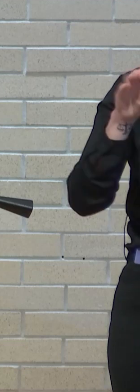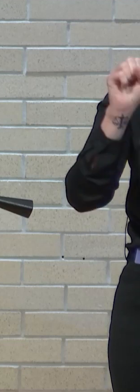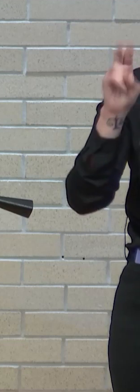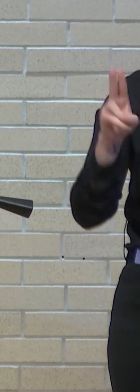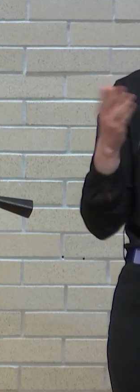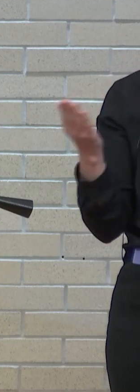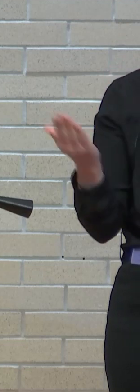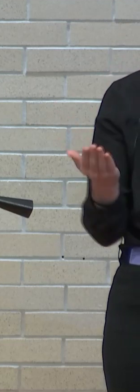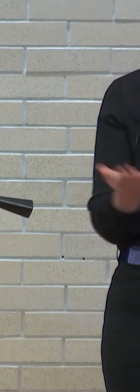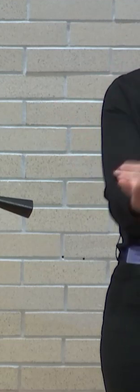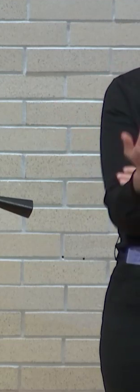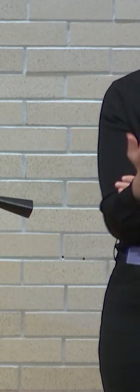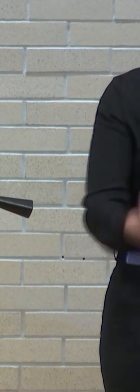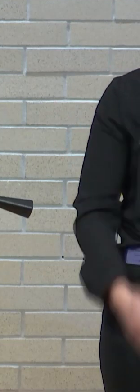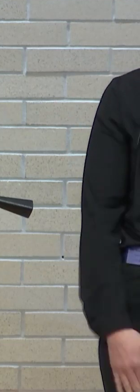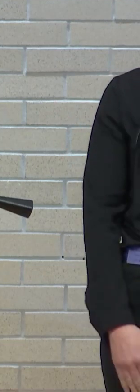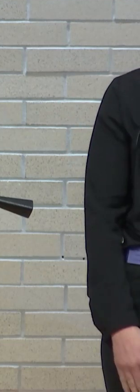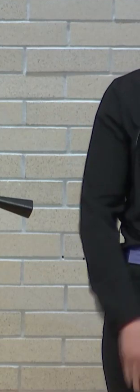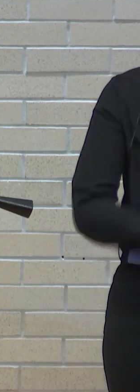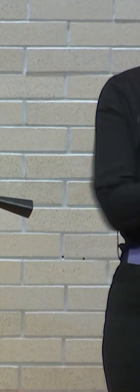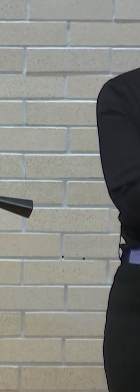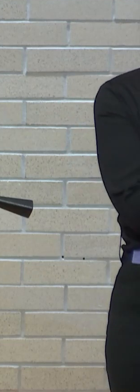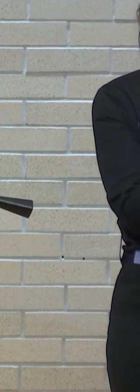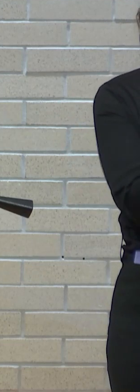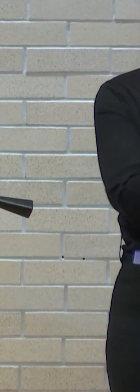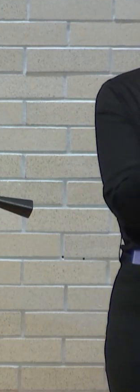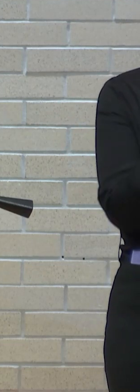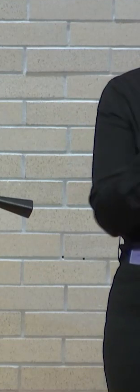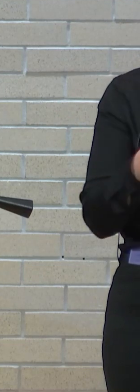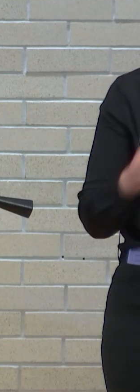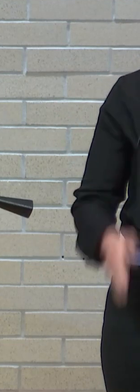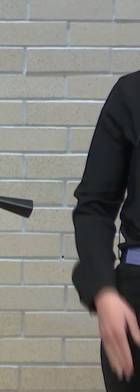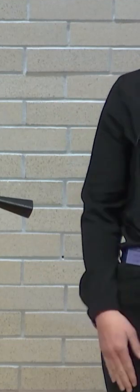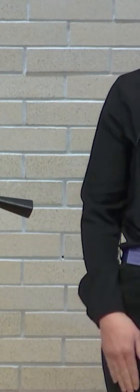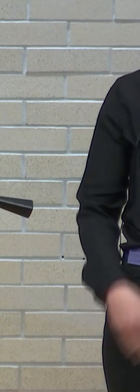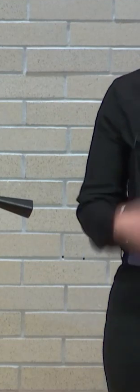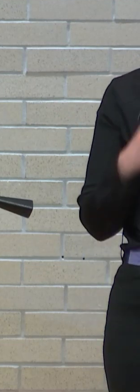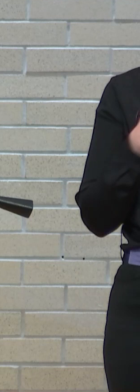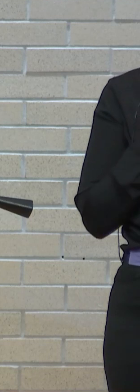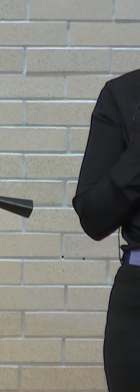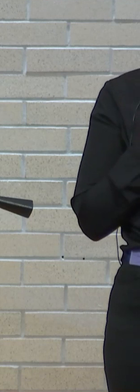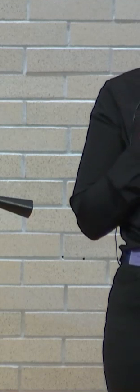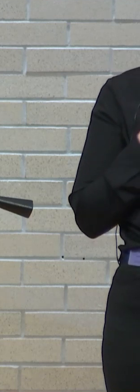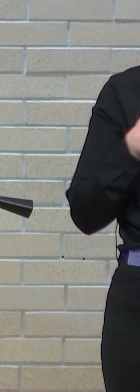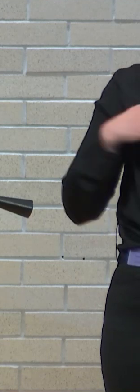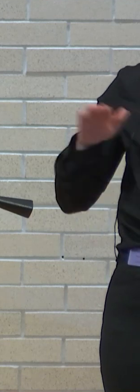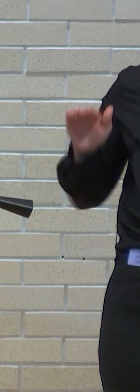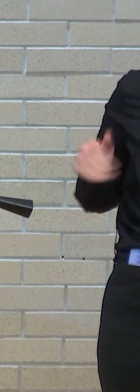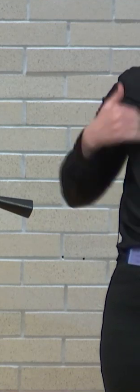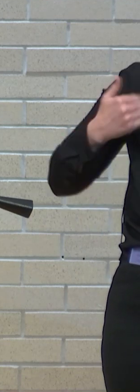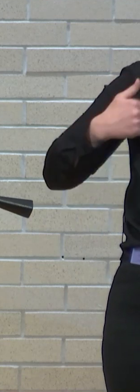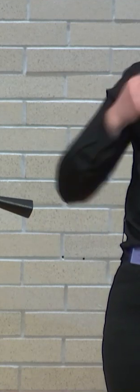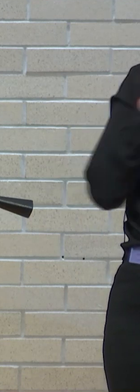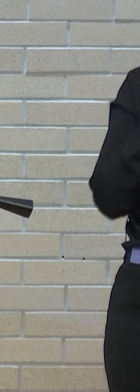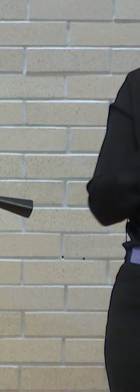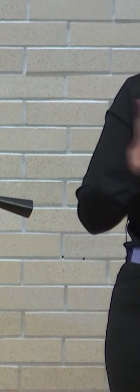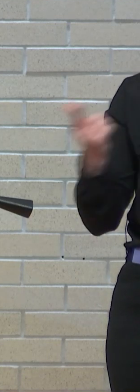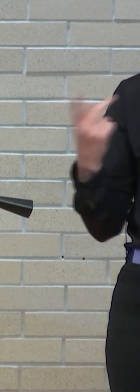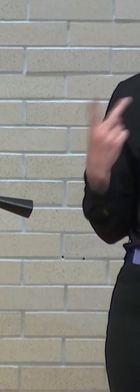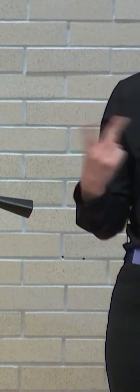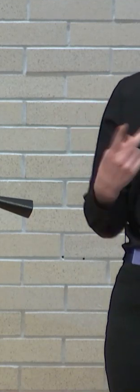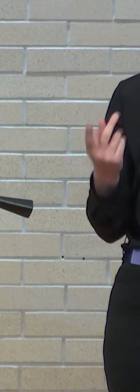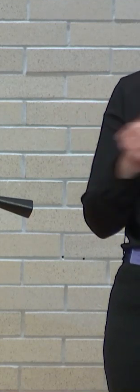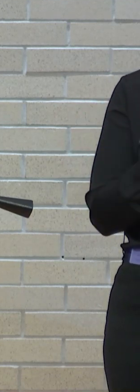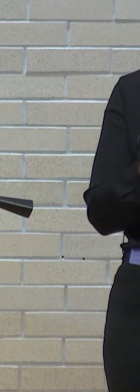morning. The song I'm about to share with you is one that my younger sister and I composed when we were in high school for